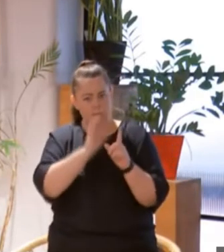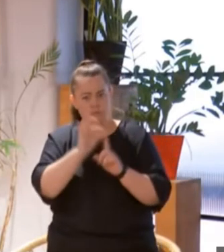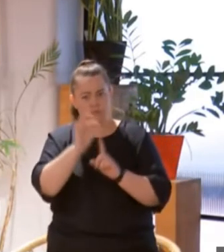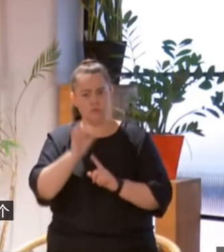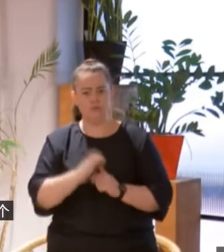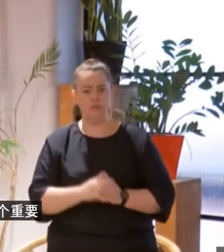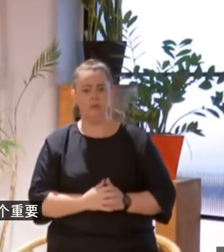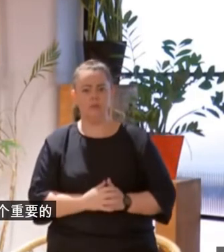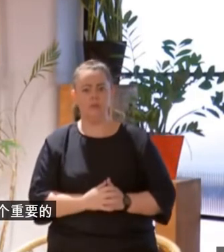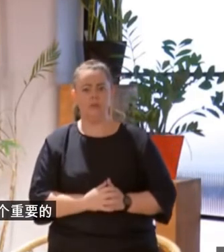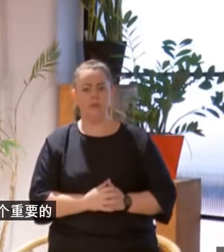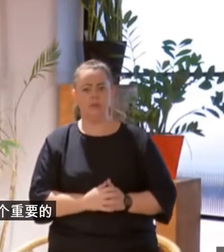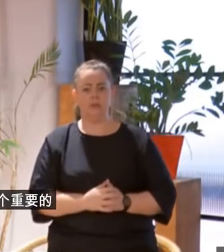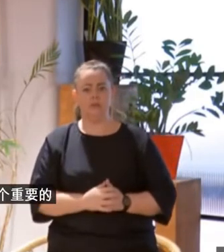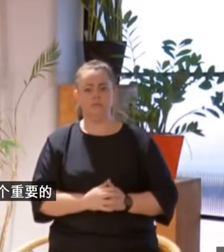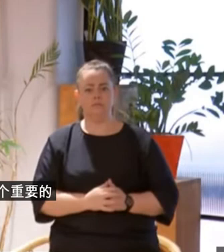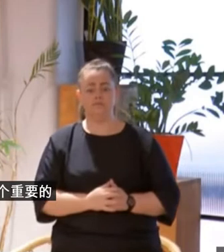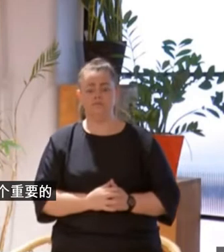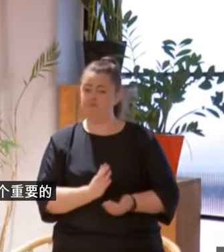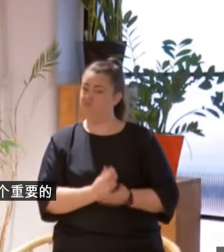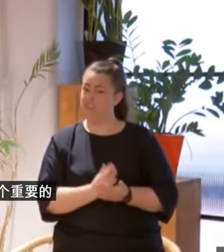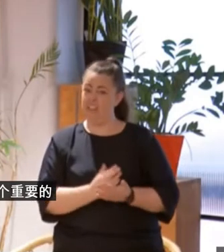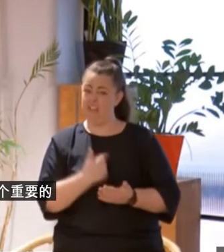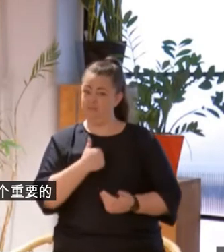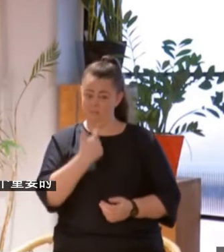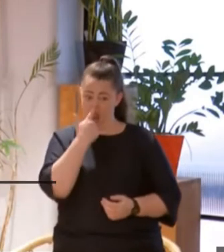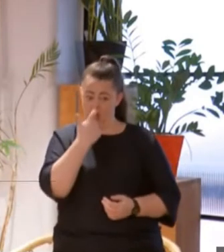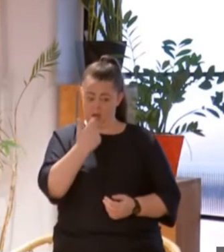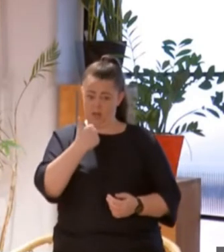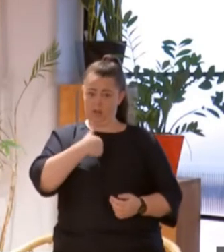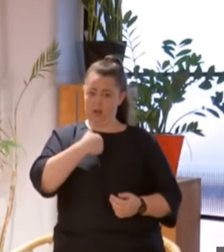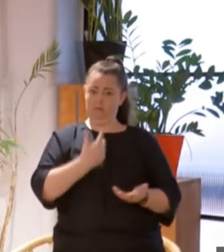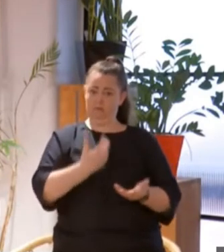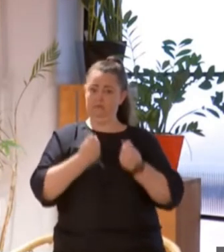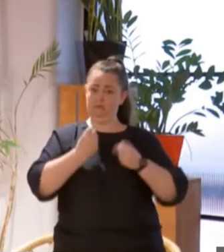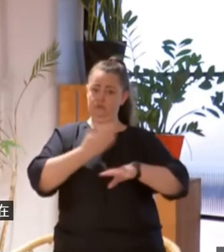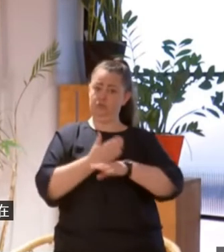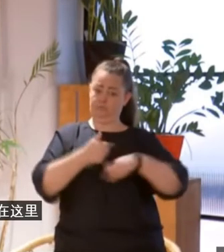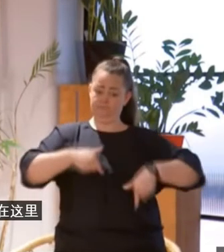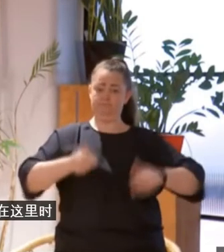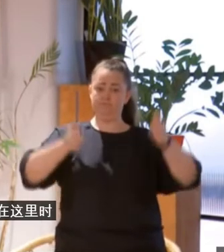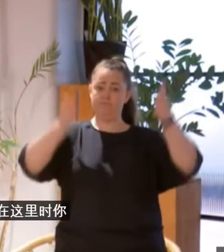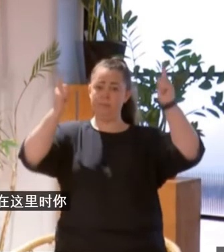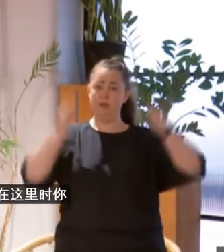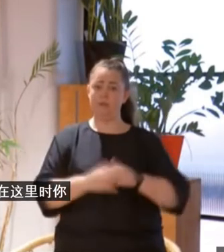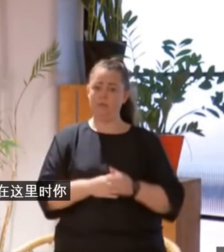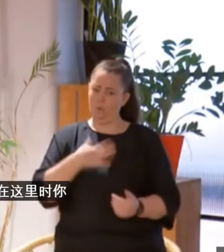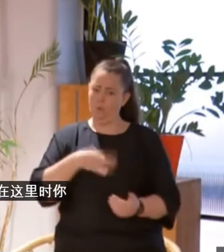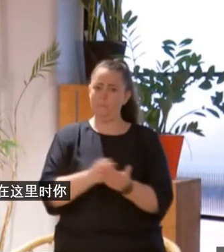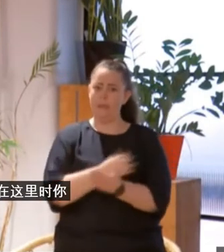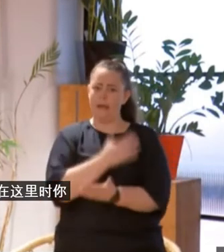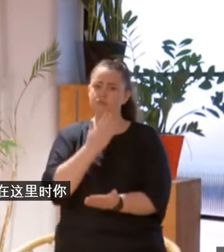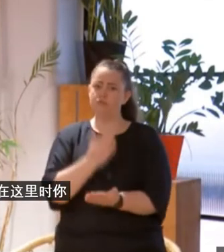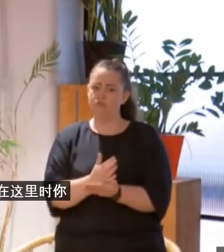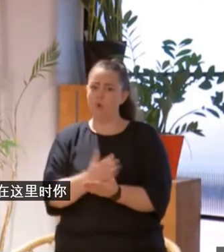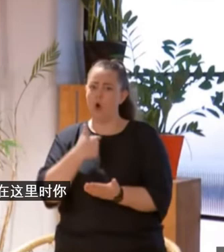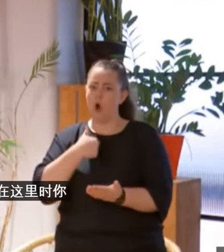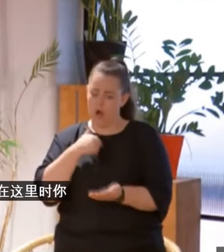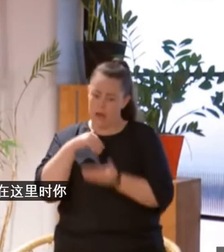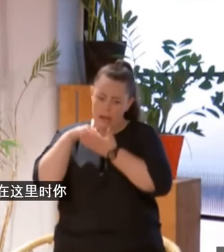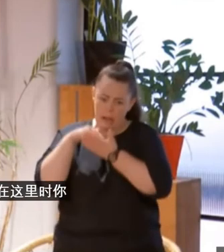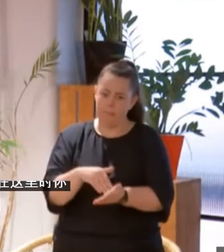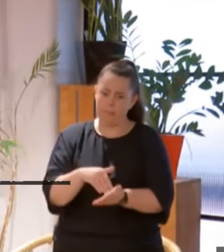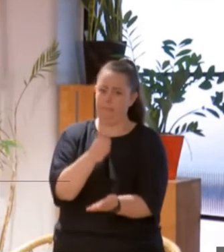get. It's a significant privilege and opportunity to serve in these roles. And while you're here, you want to make a difference. And